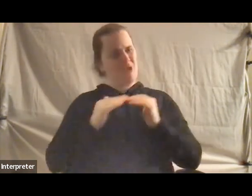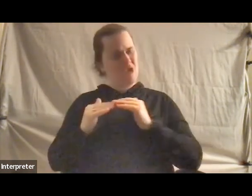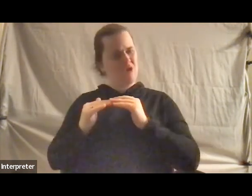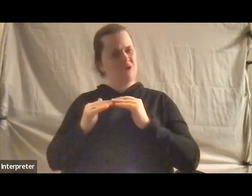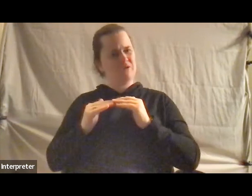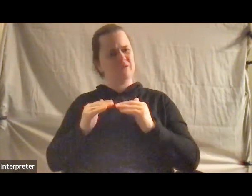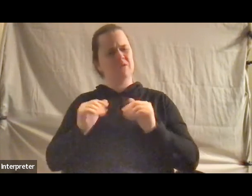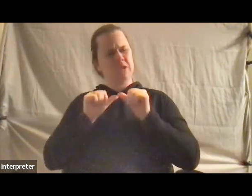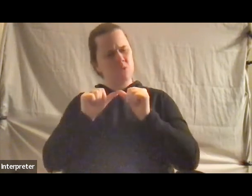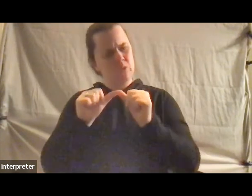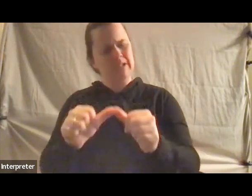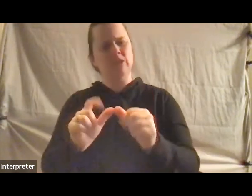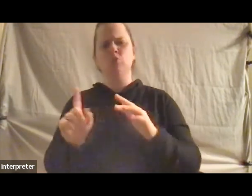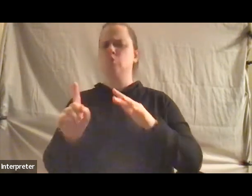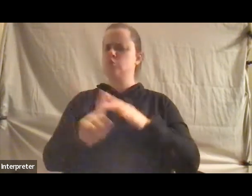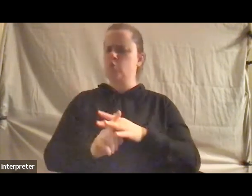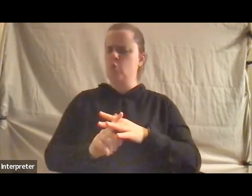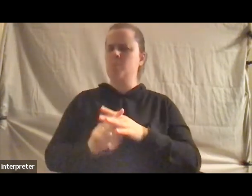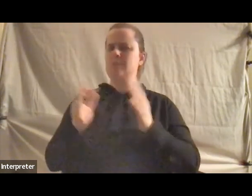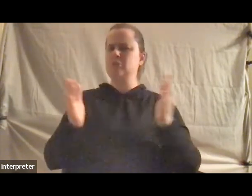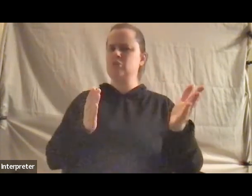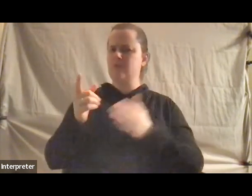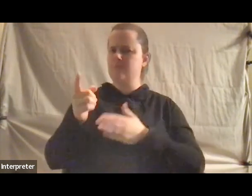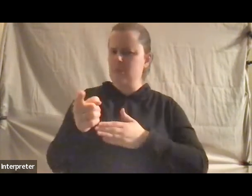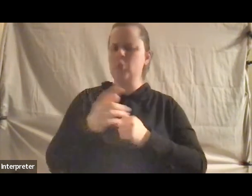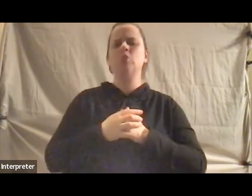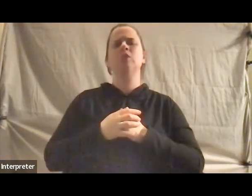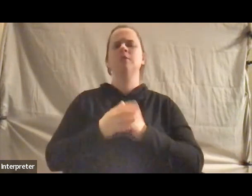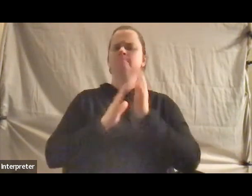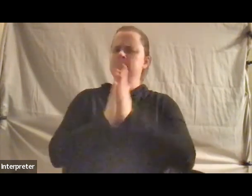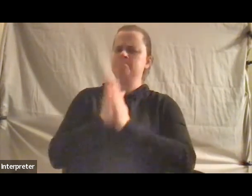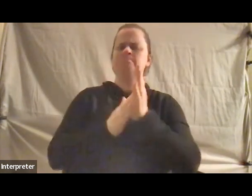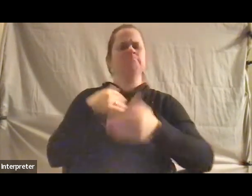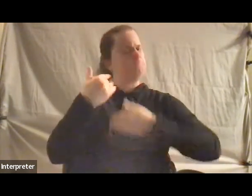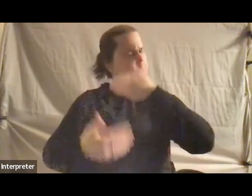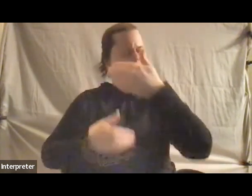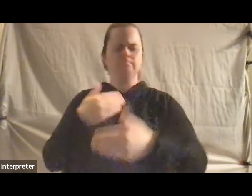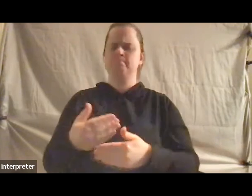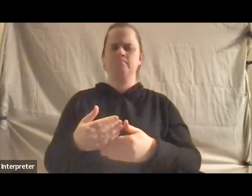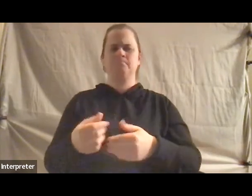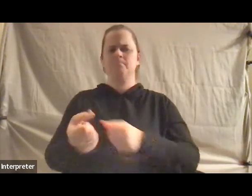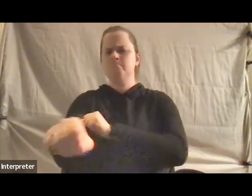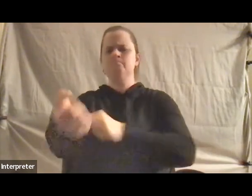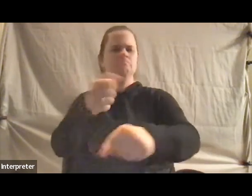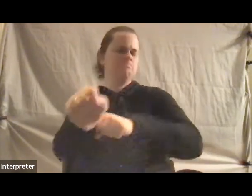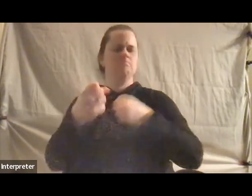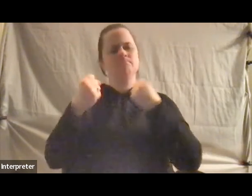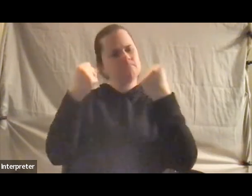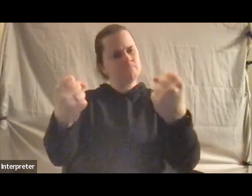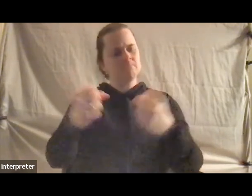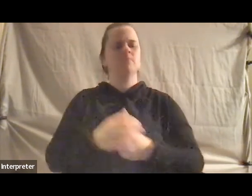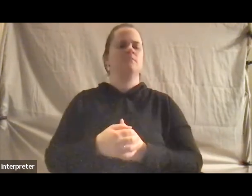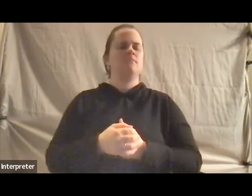up, serve you, and drive progress with tenacity and strength. In these